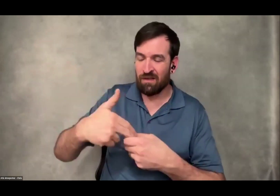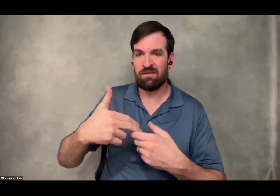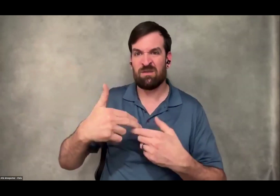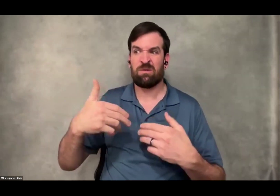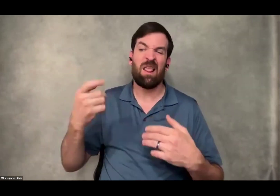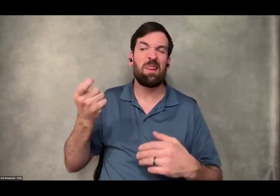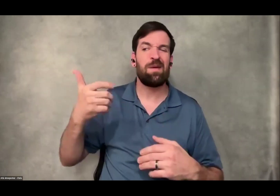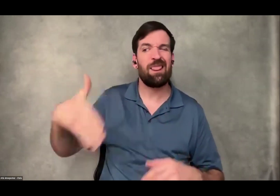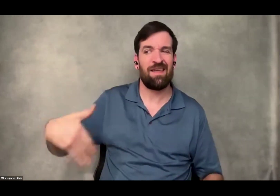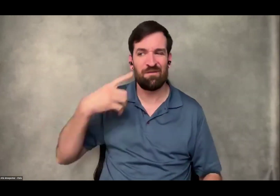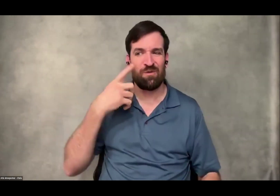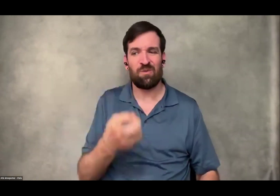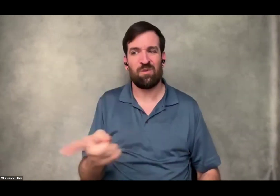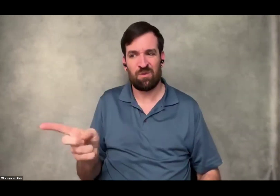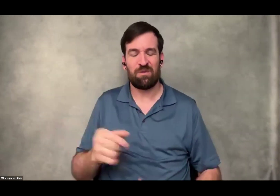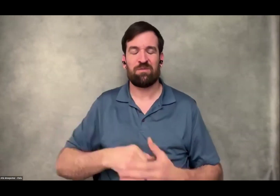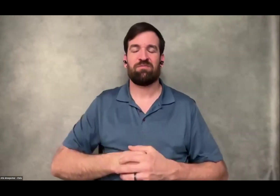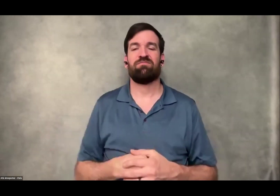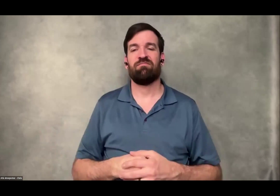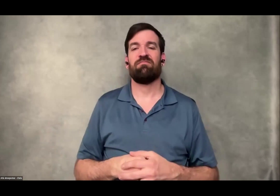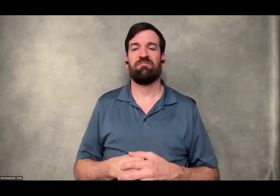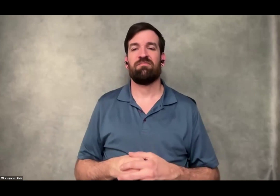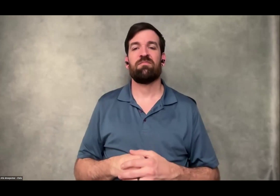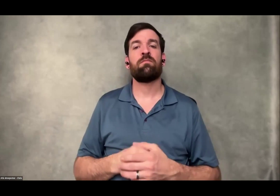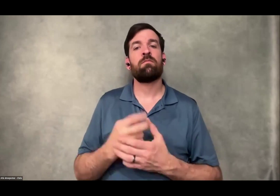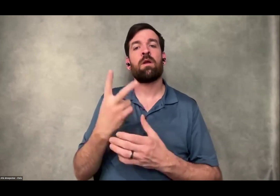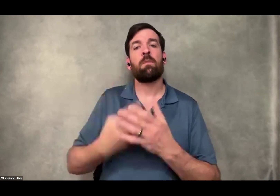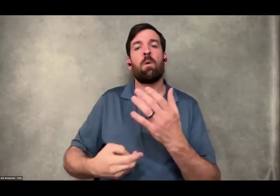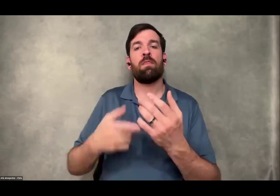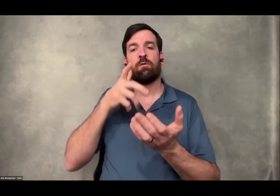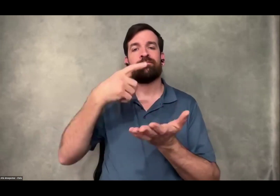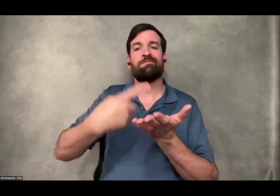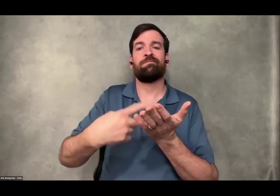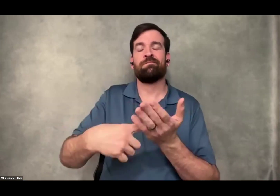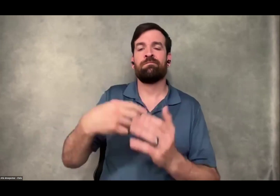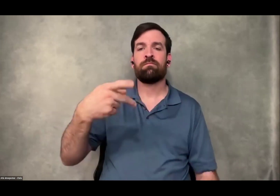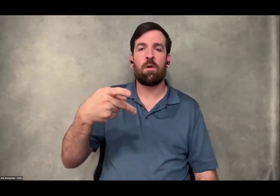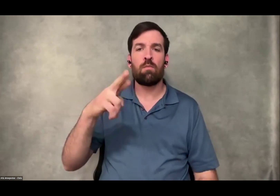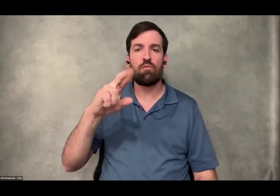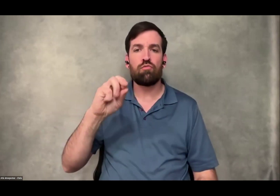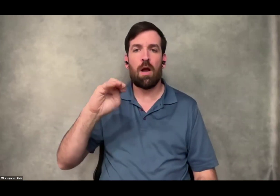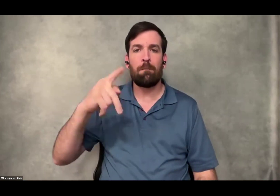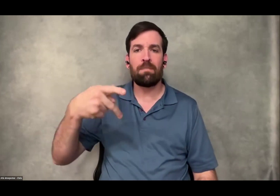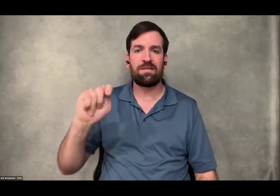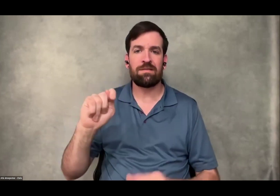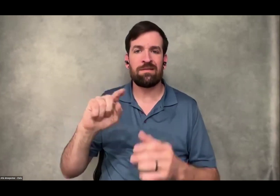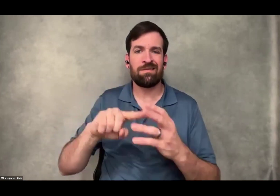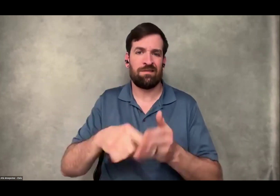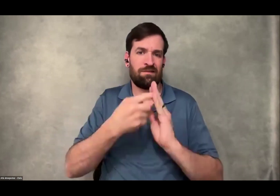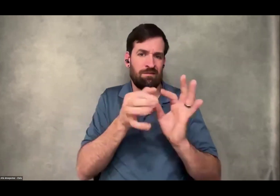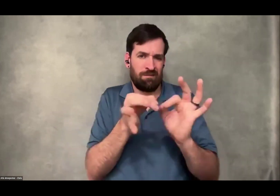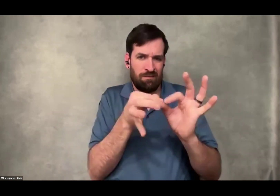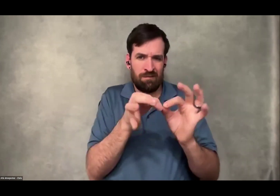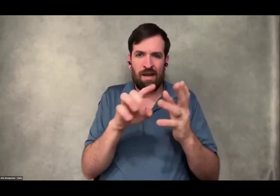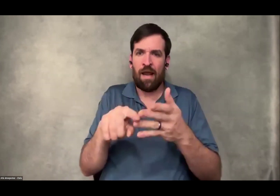though it's a little later for you. So, and they will both be talking about prompt engineering and using different